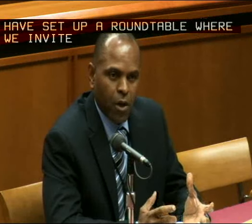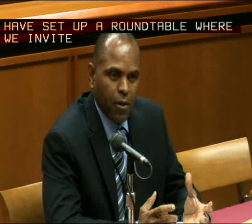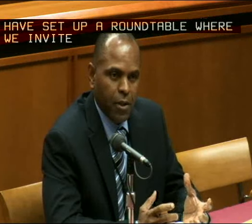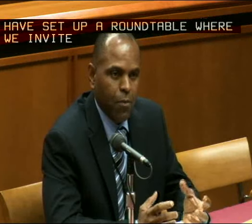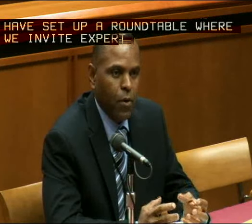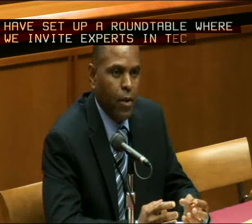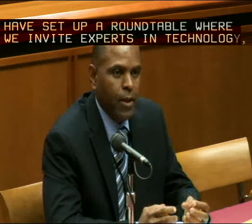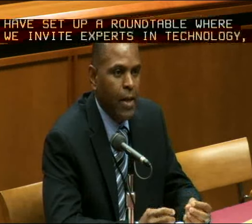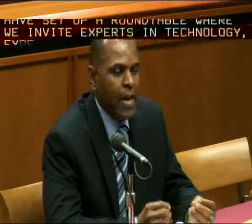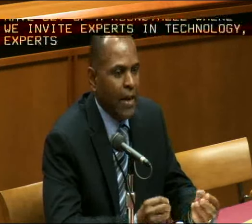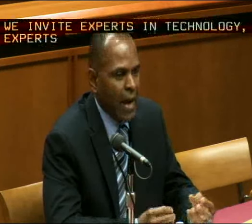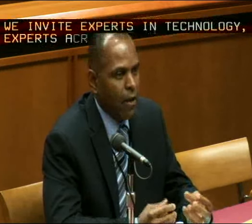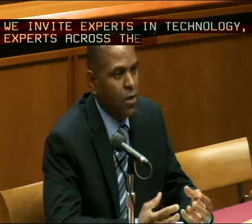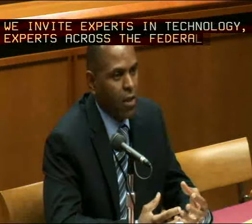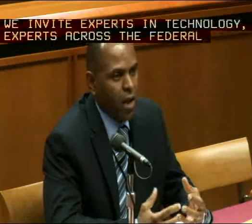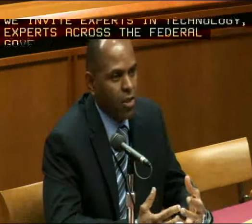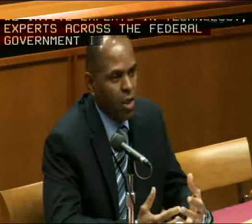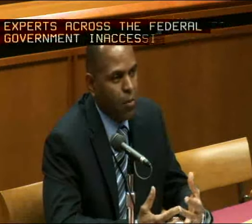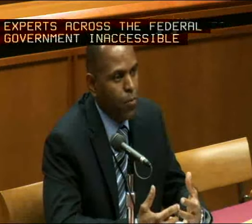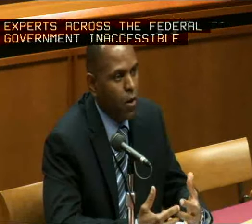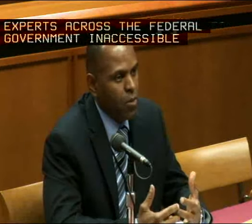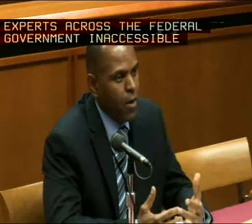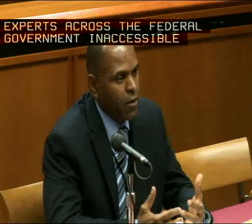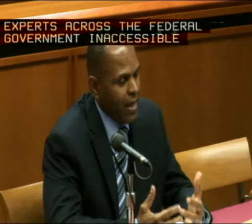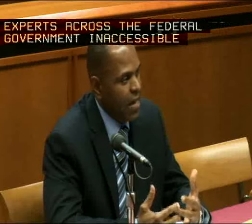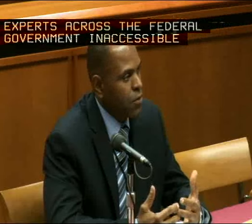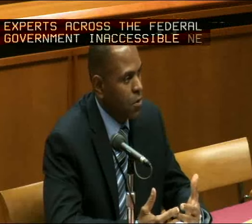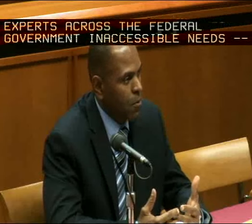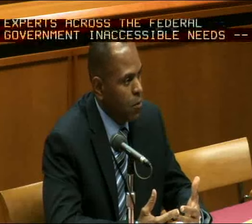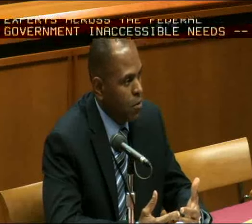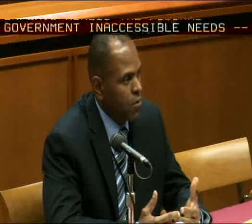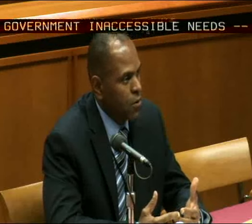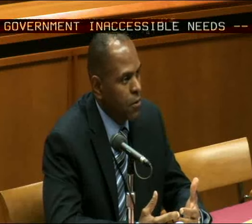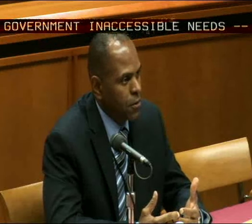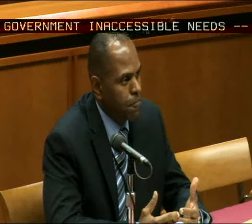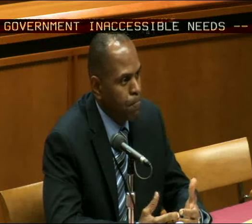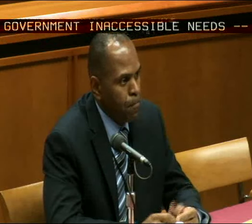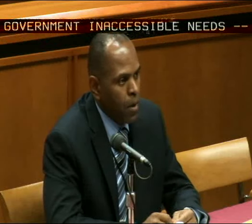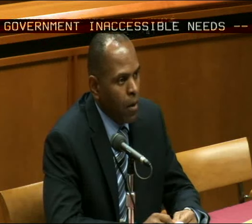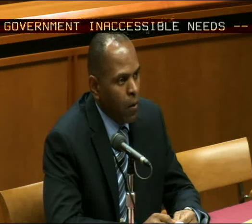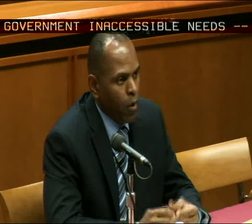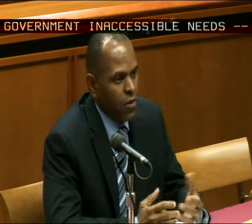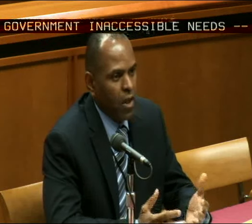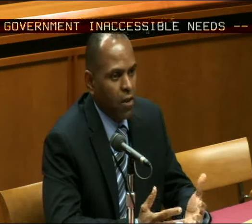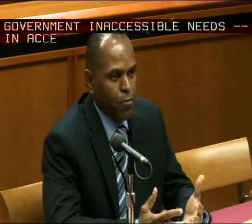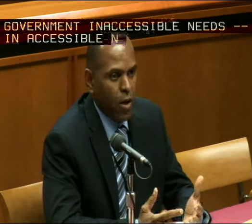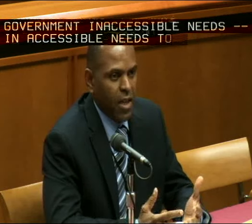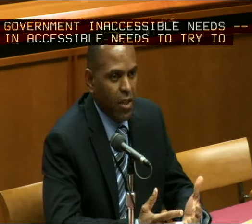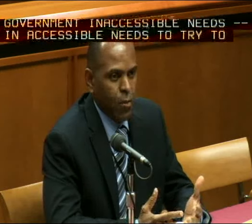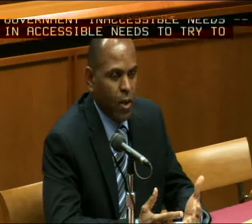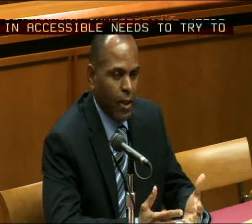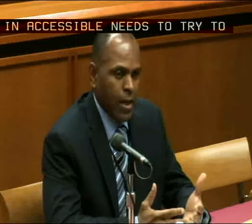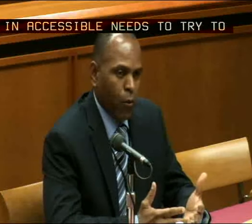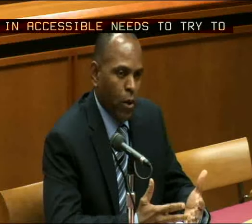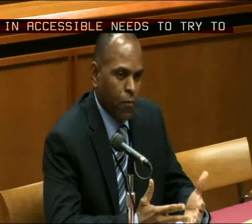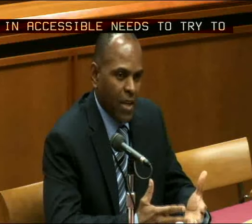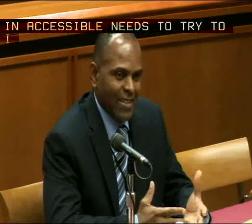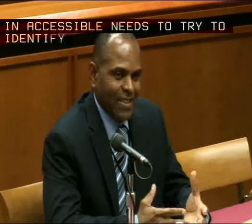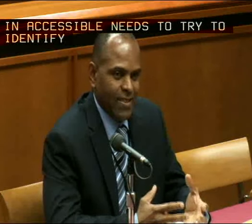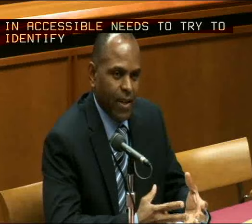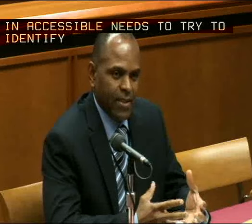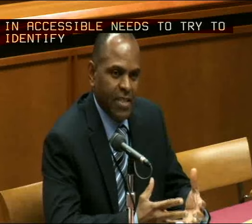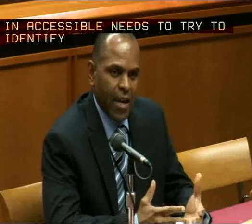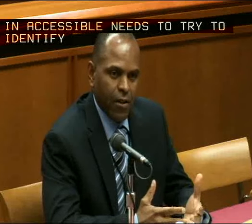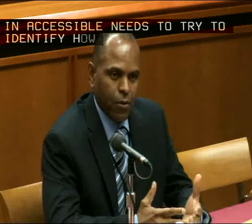shortfalls are in the community and how technology can be brought to bear to answer some of those concerns. We've seen it in the broadcast community. We don't think